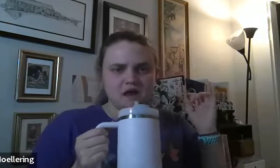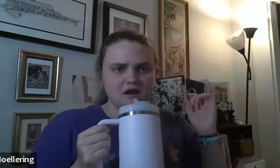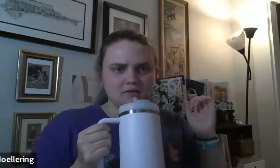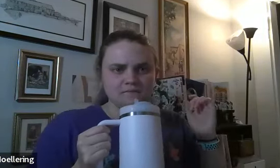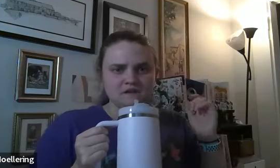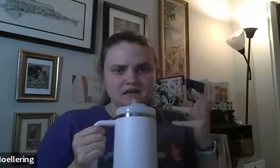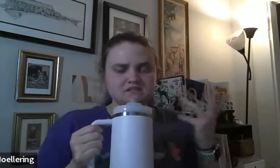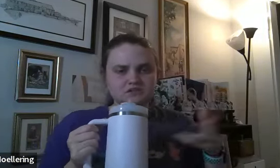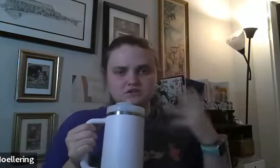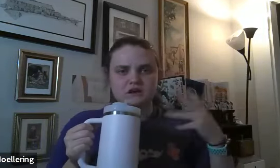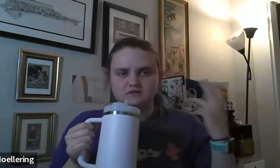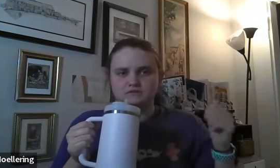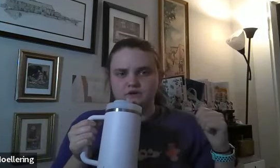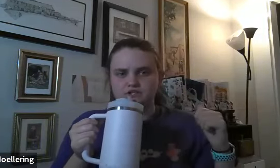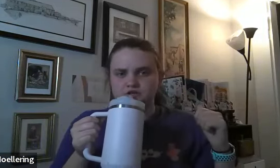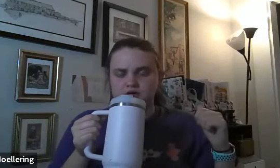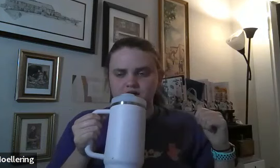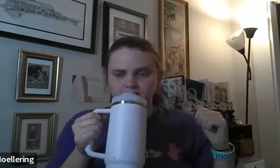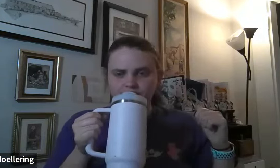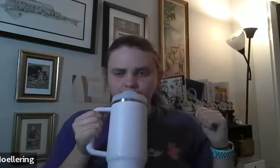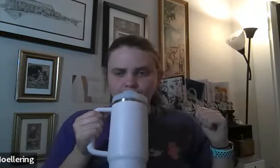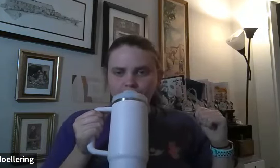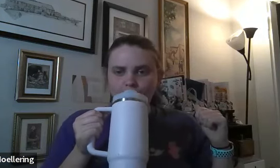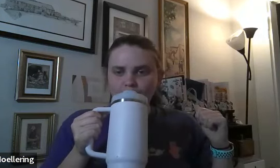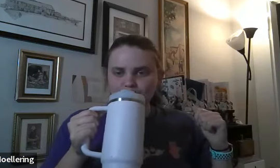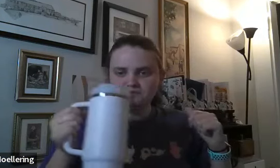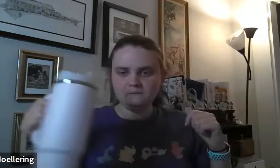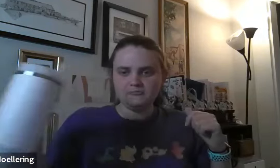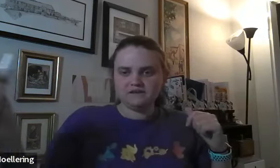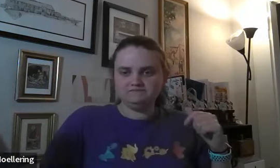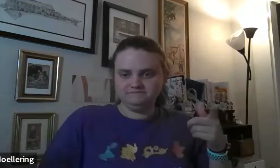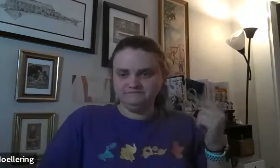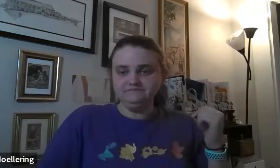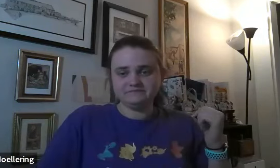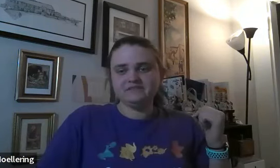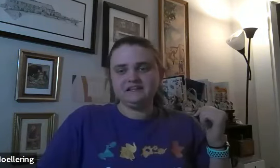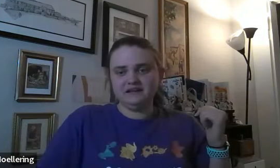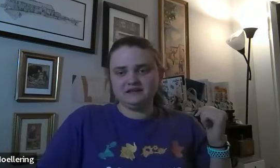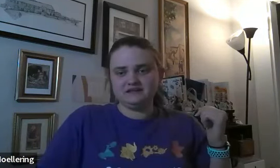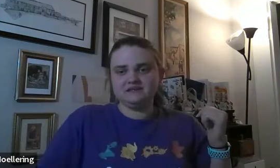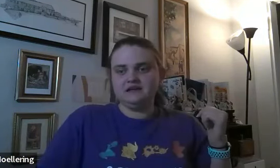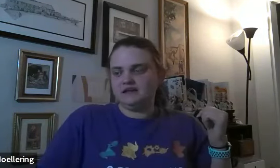that out. It's a good kind of refresher. And yes,